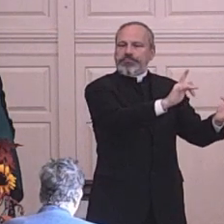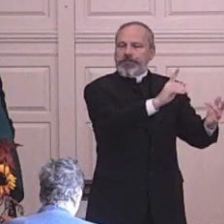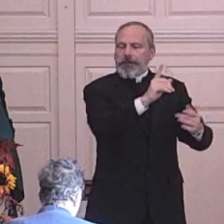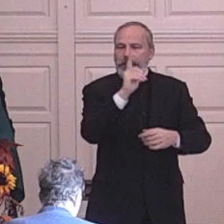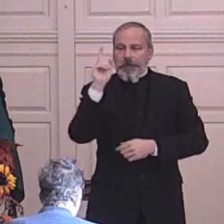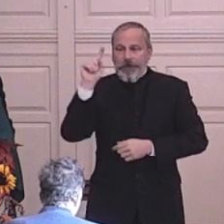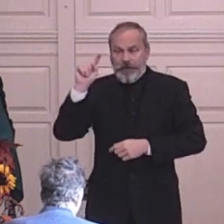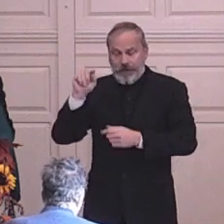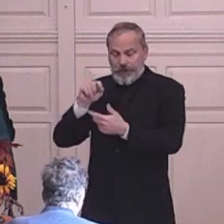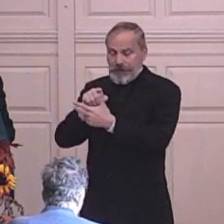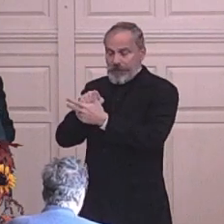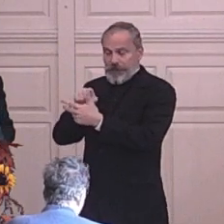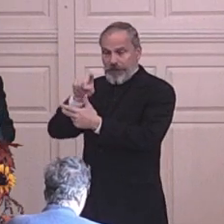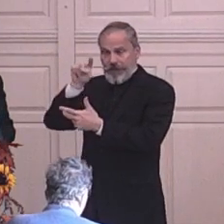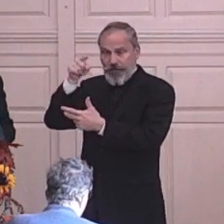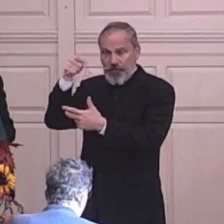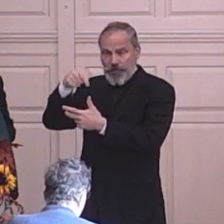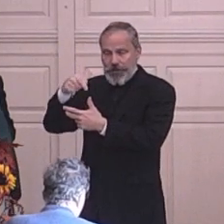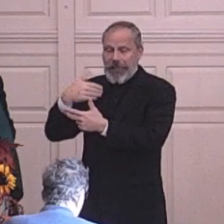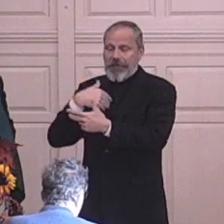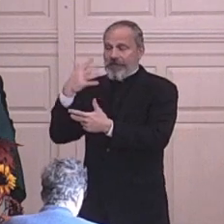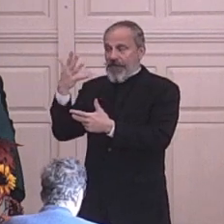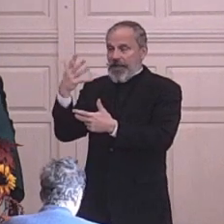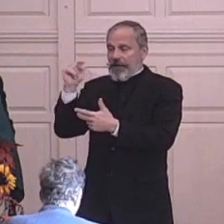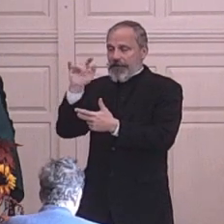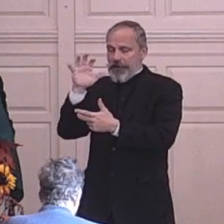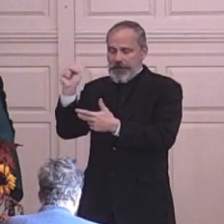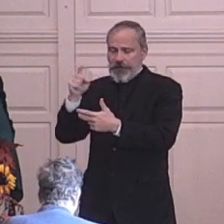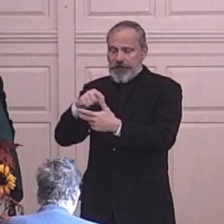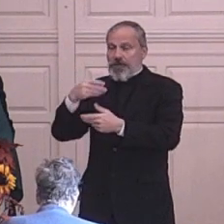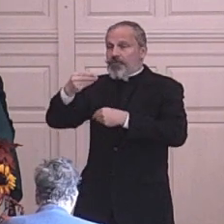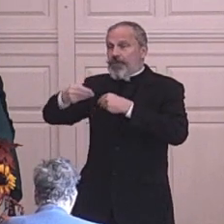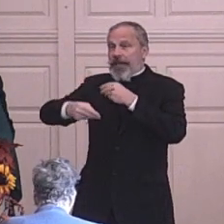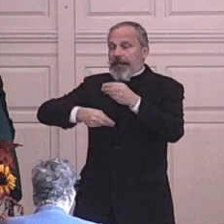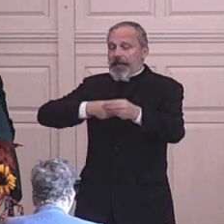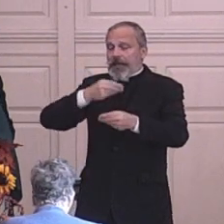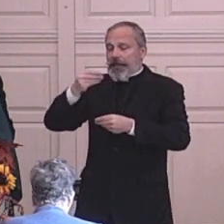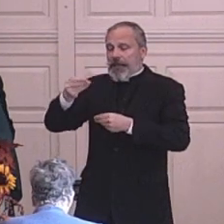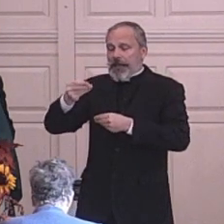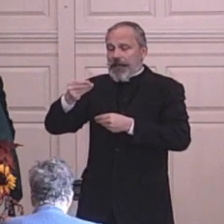Immediately the one who received 5 talents went and traded with them